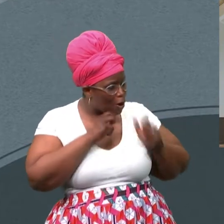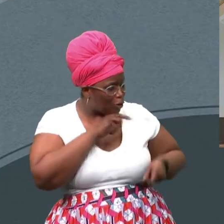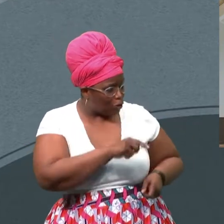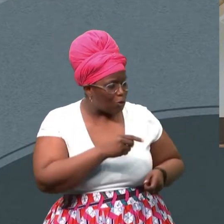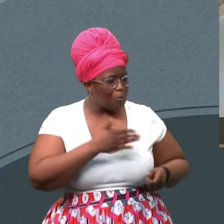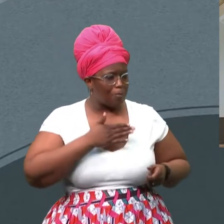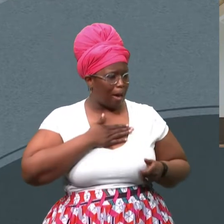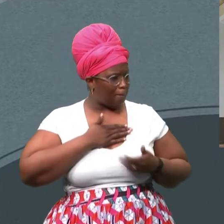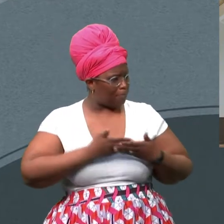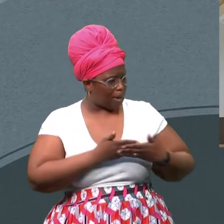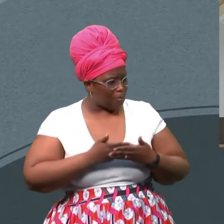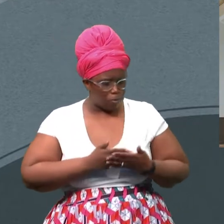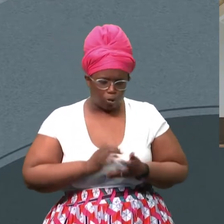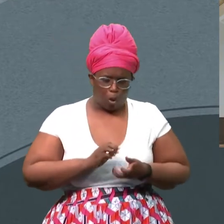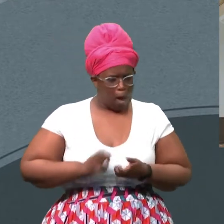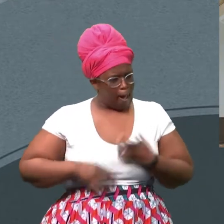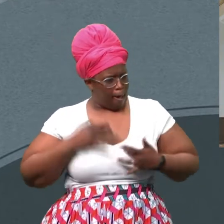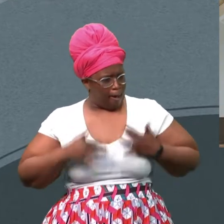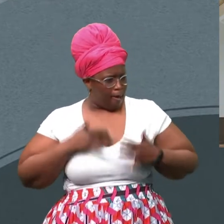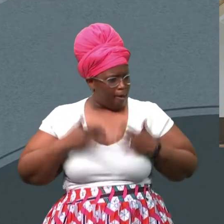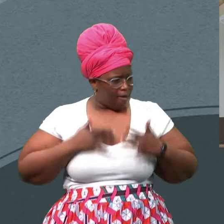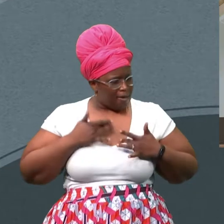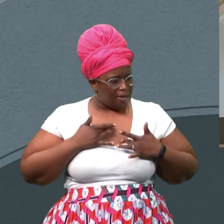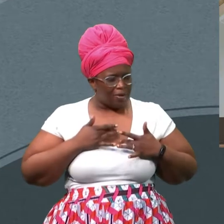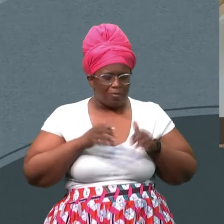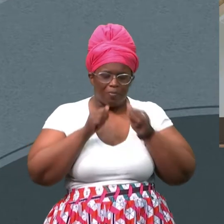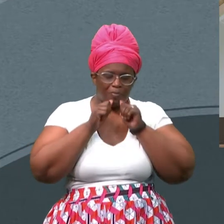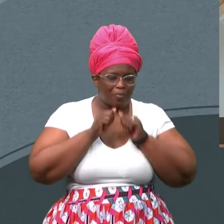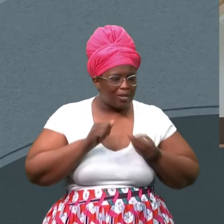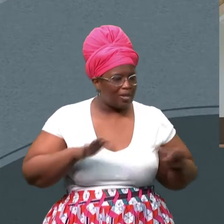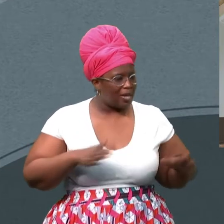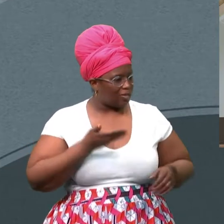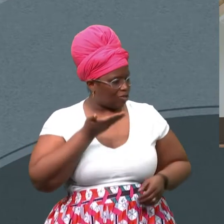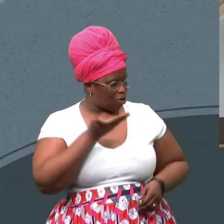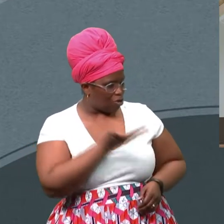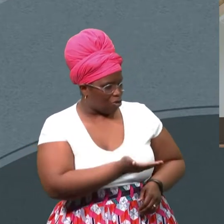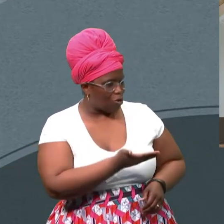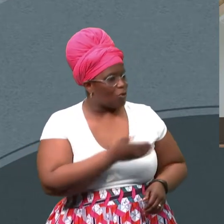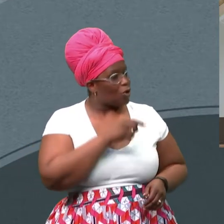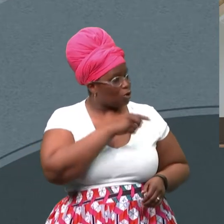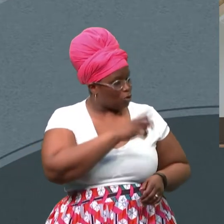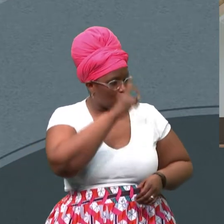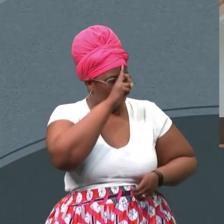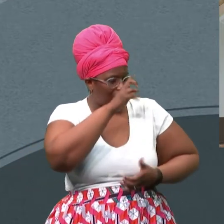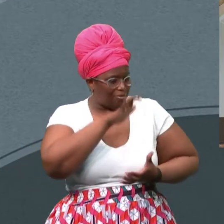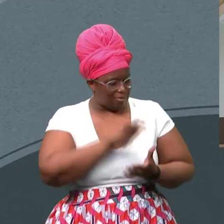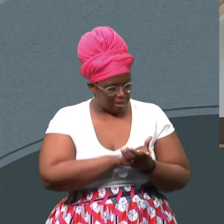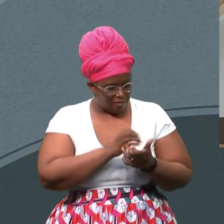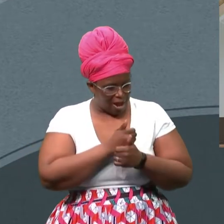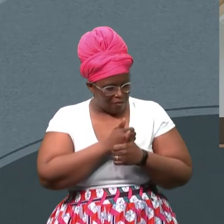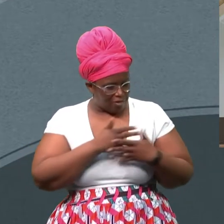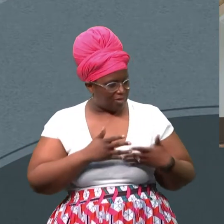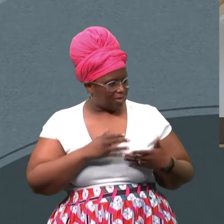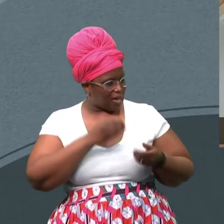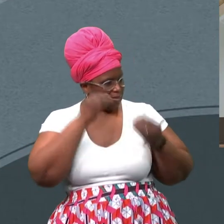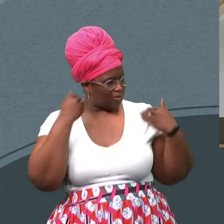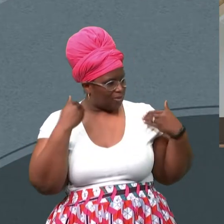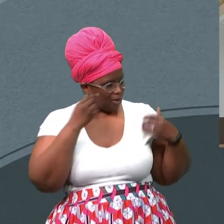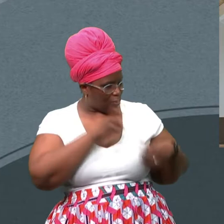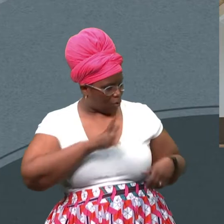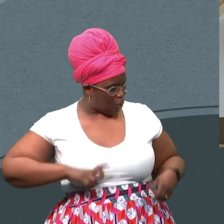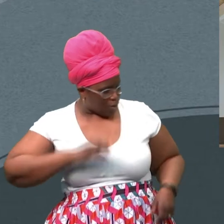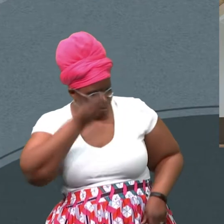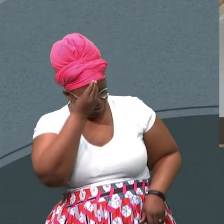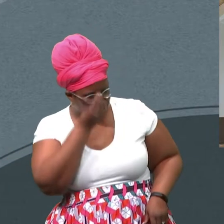joy. And blessed is she who believed that there will be a fulfillment of what was spoken to her from the